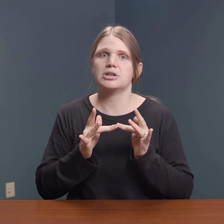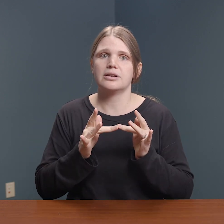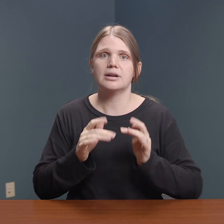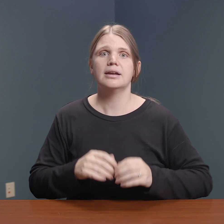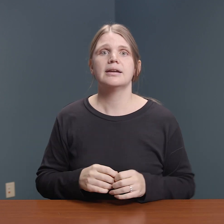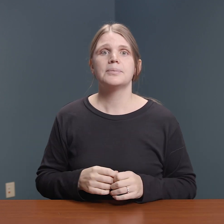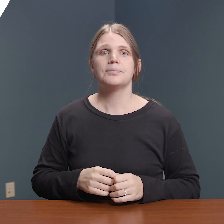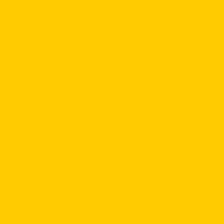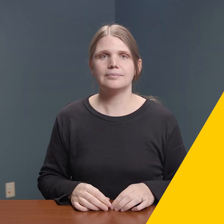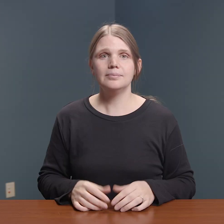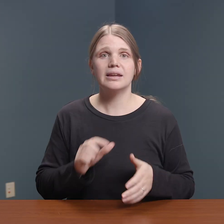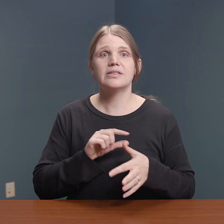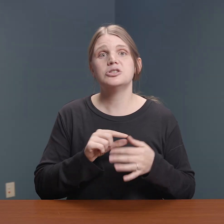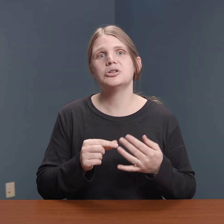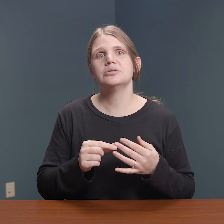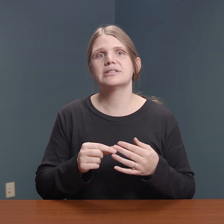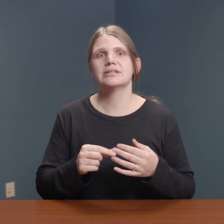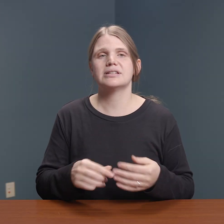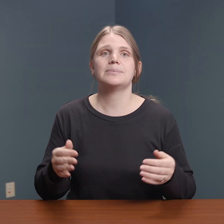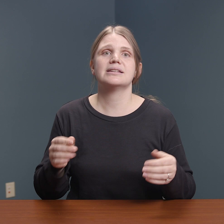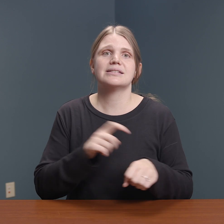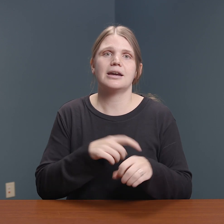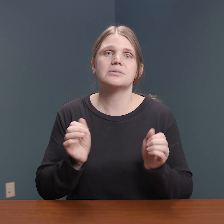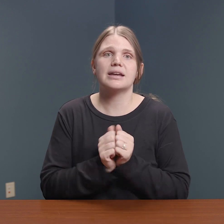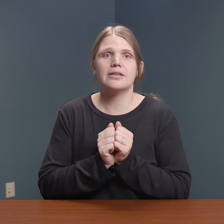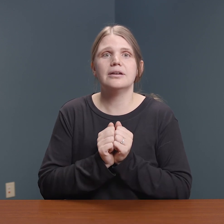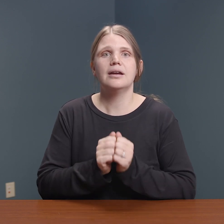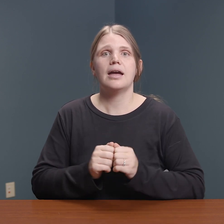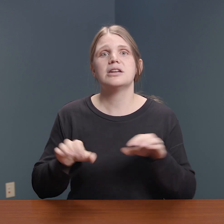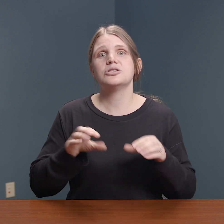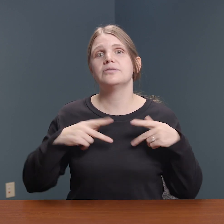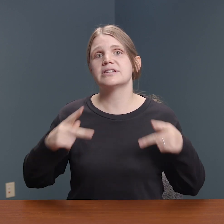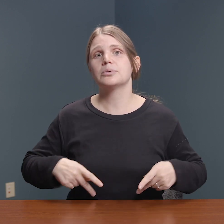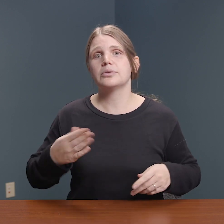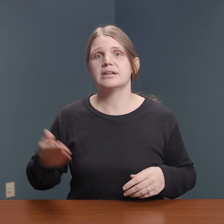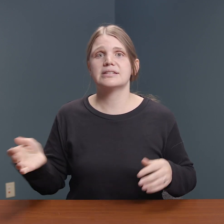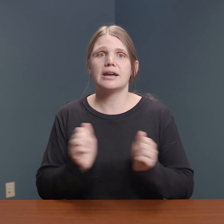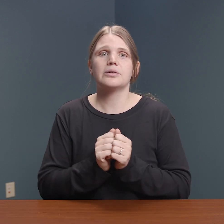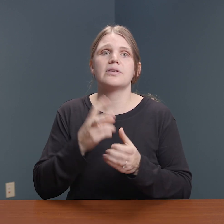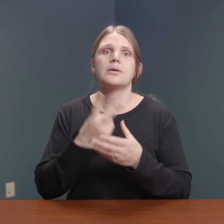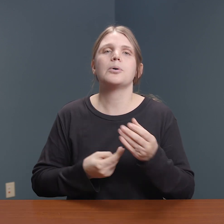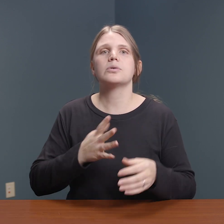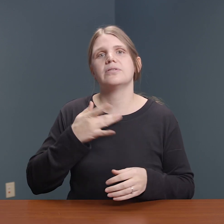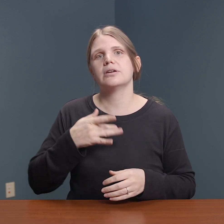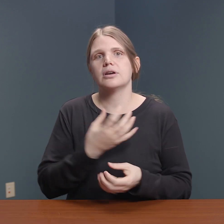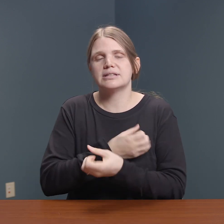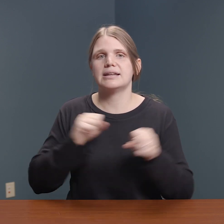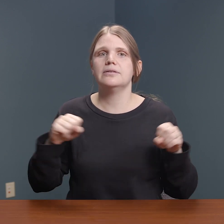other. They choose to spend time together and do physical things together that they both feel are safe